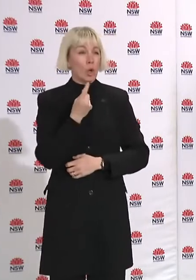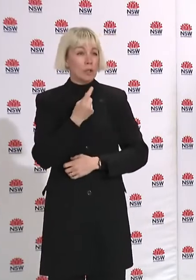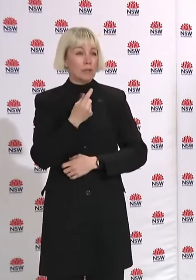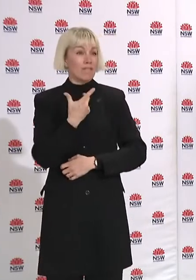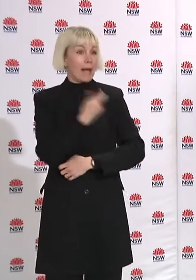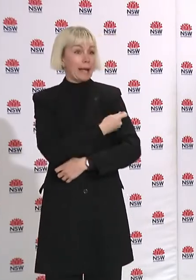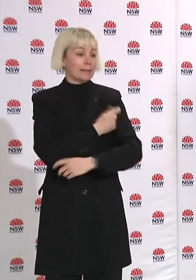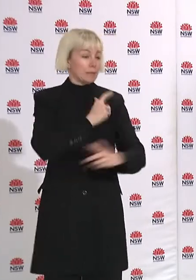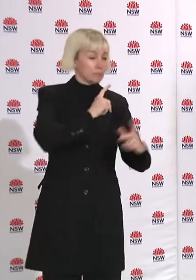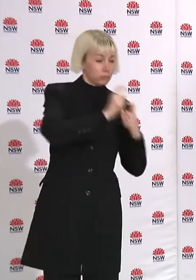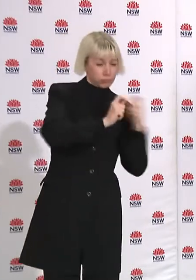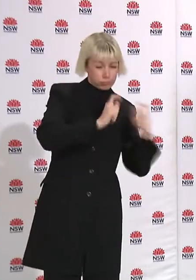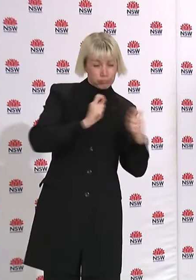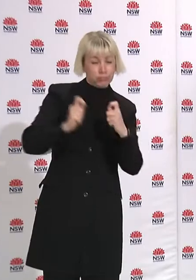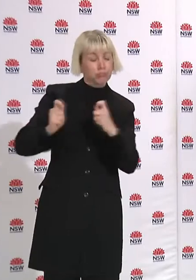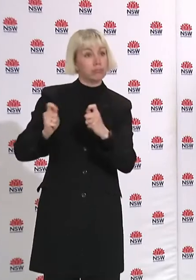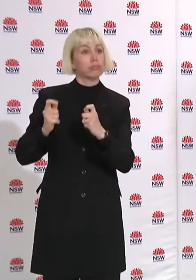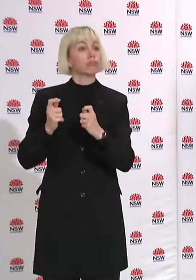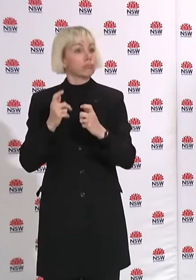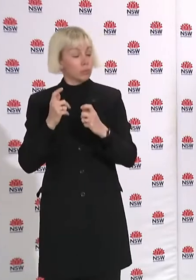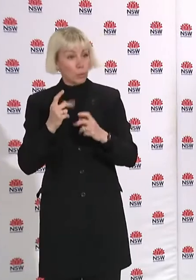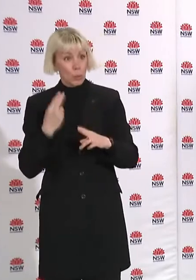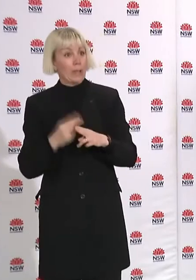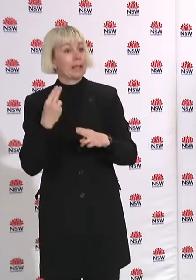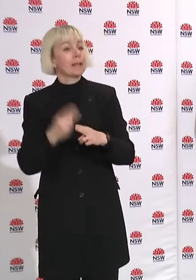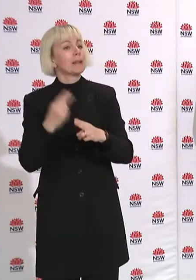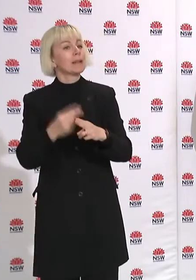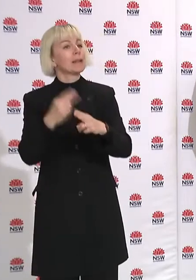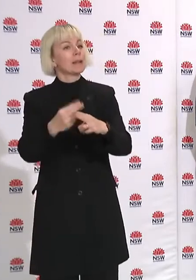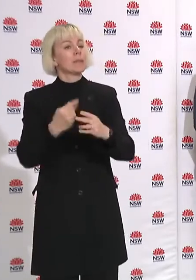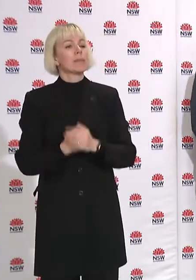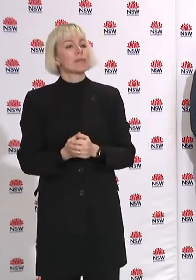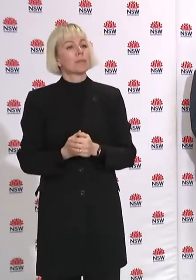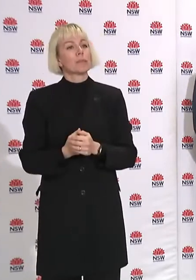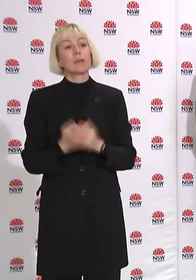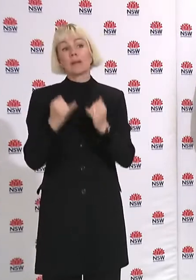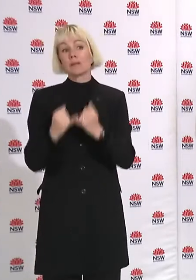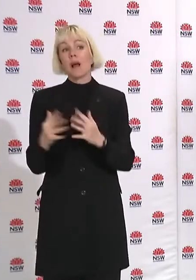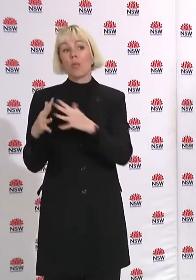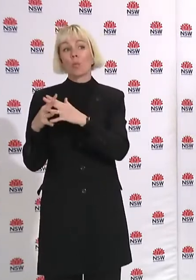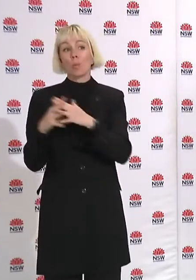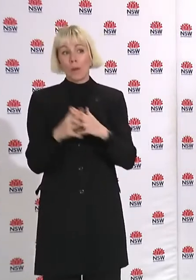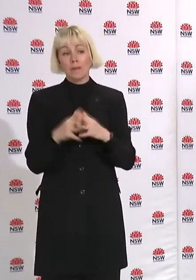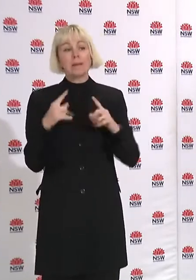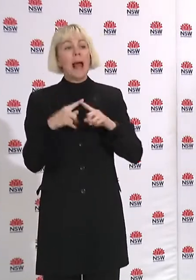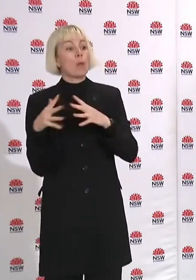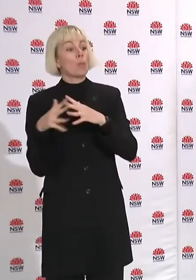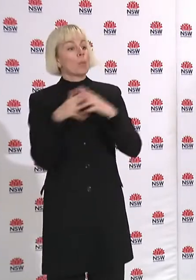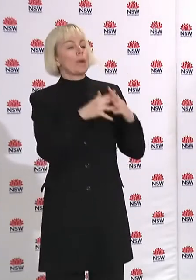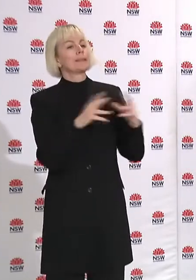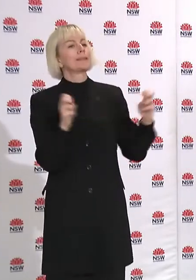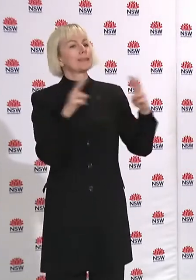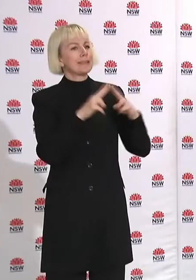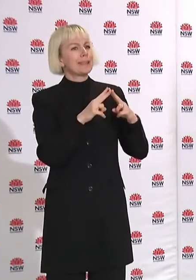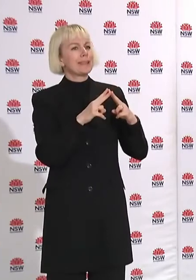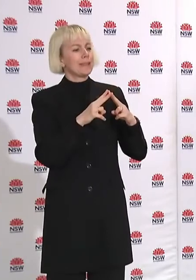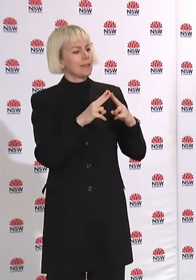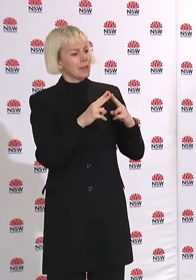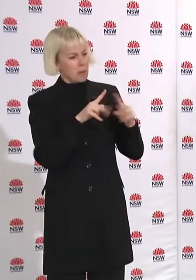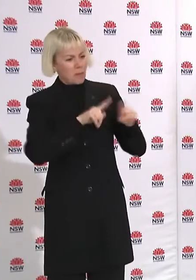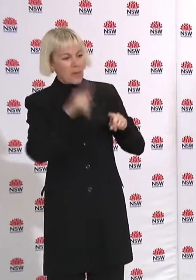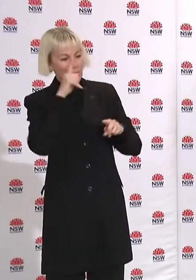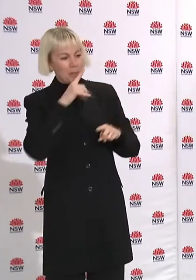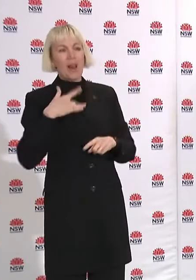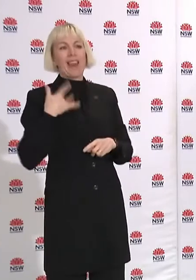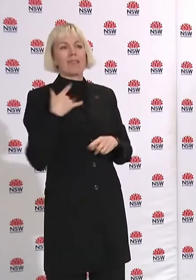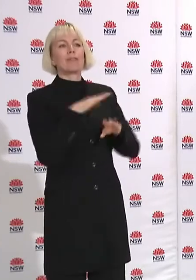much as possible. And we also need to acknowledge the population of southwest and western Sydney is younger than the average population,